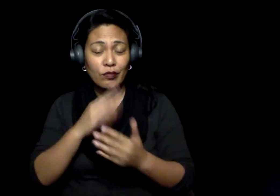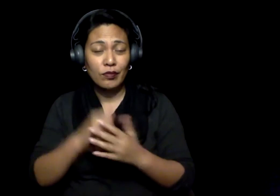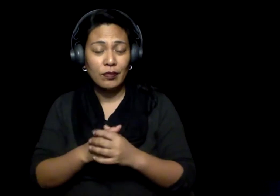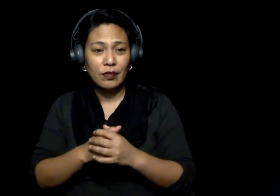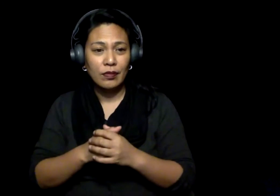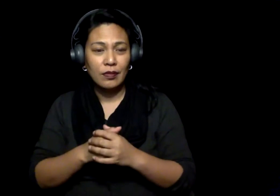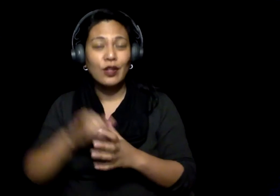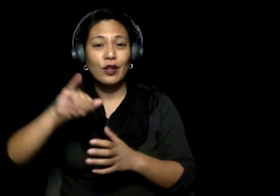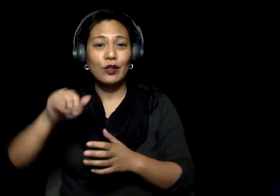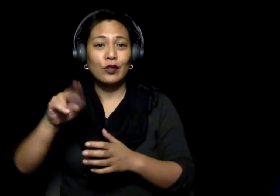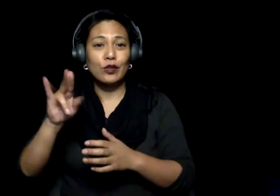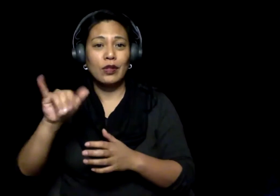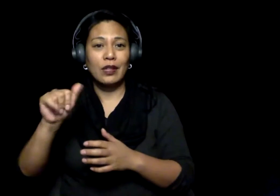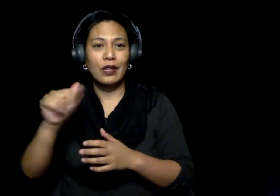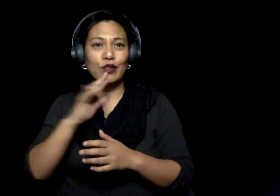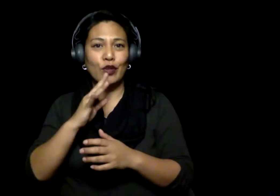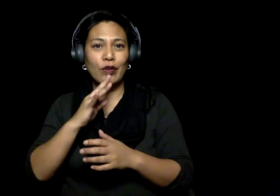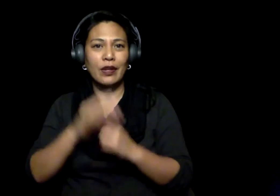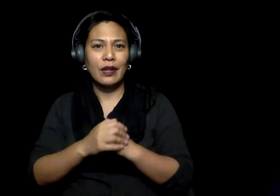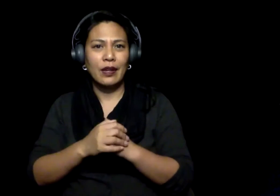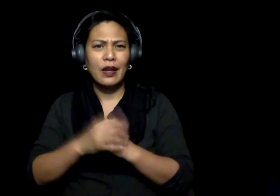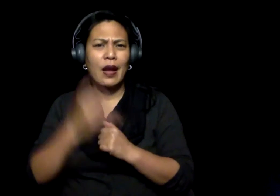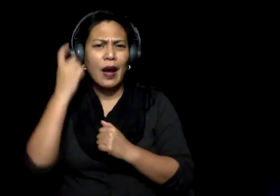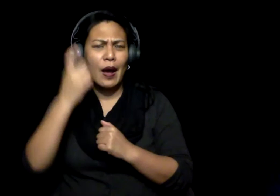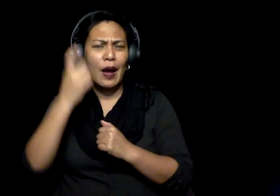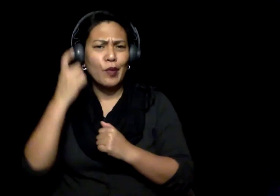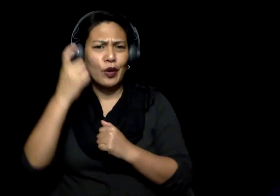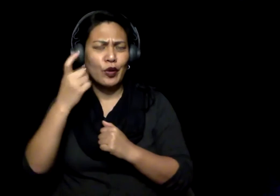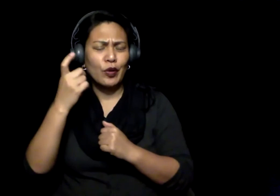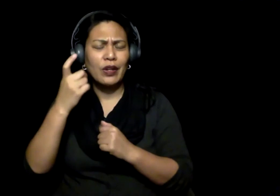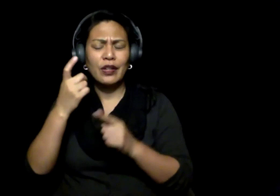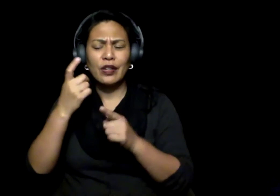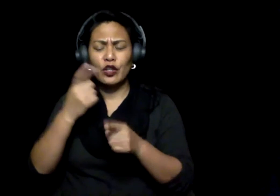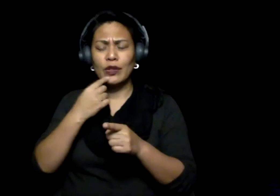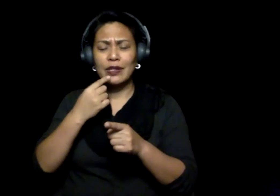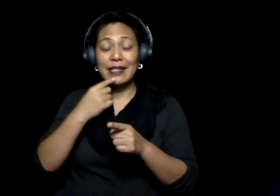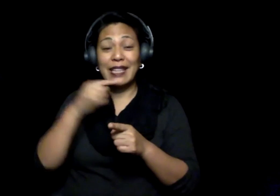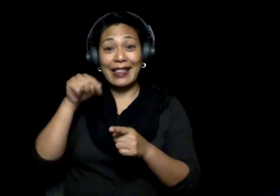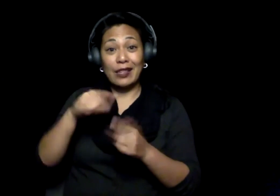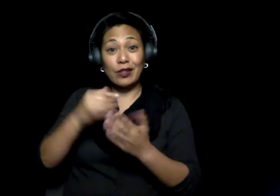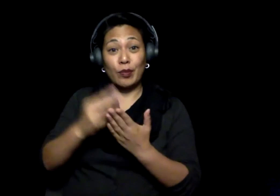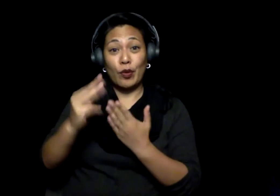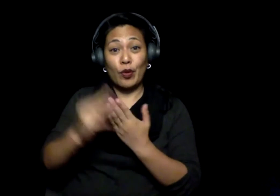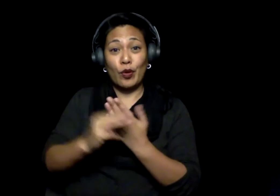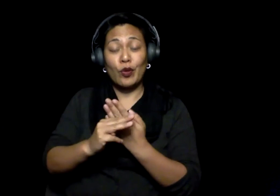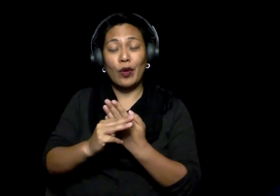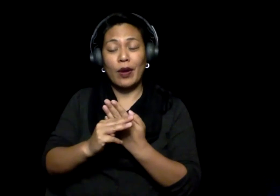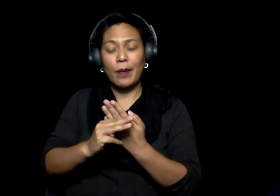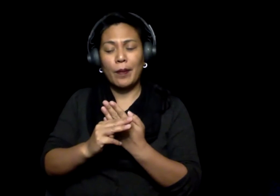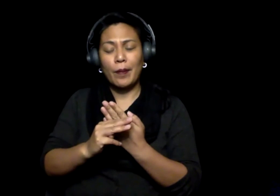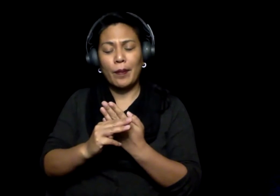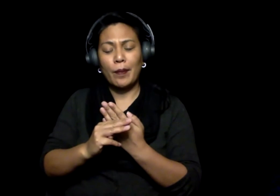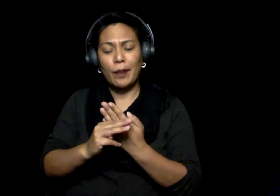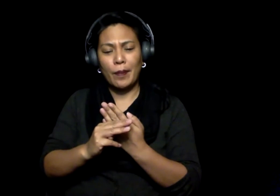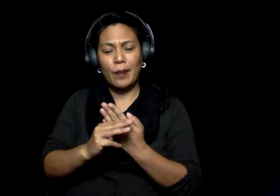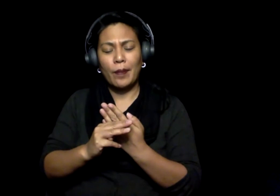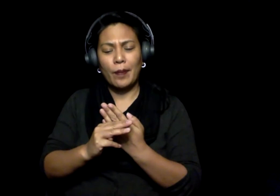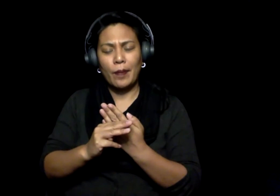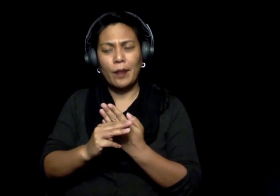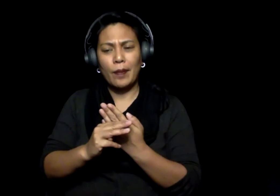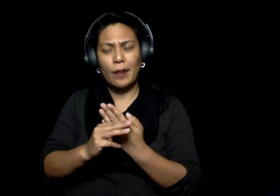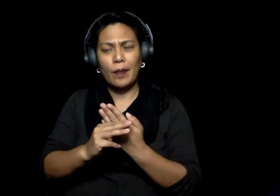Hi there. I'm just wondering whether you mentioned this was a program that had a larger, a smaller number of